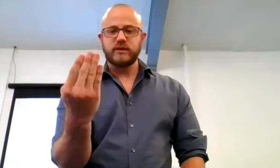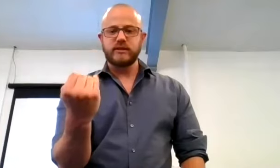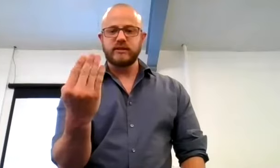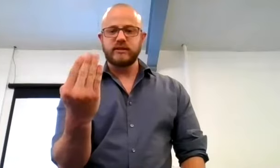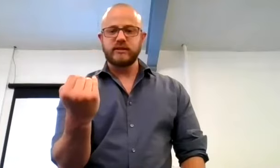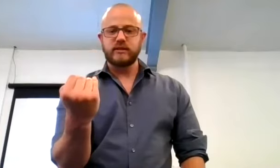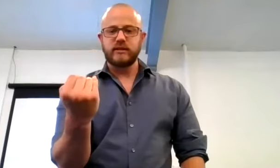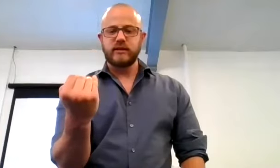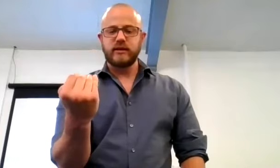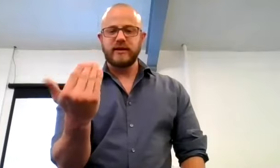14,